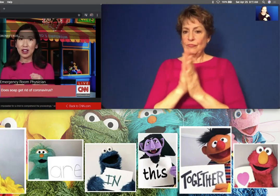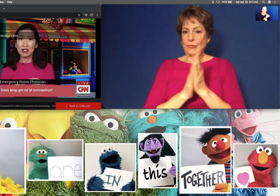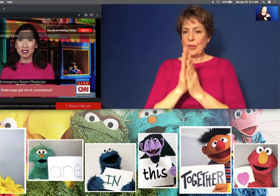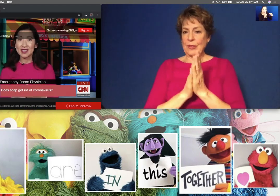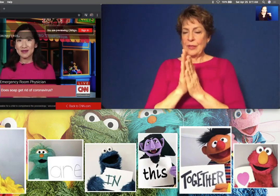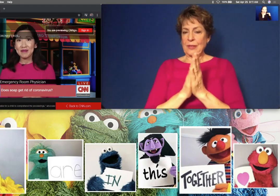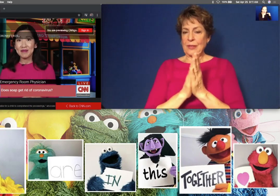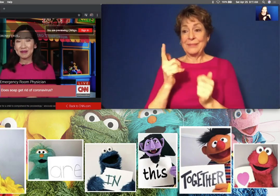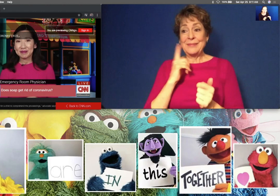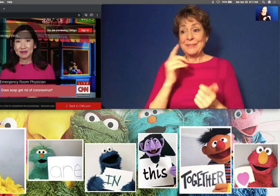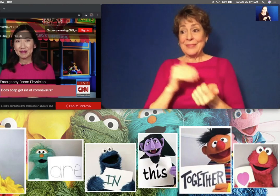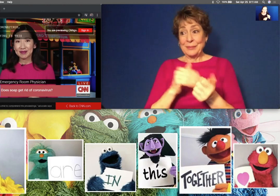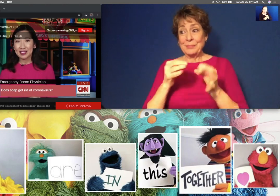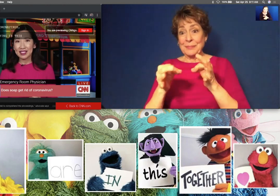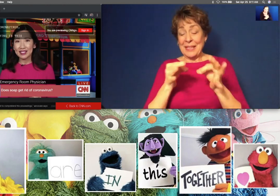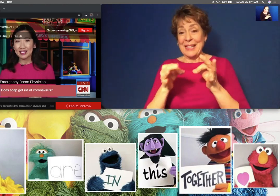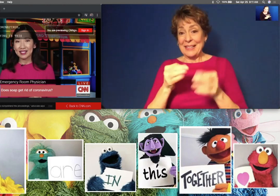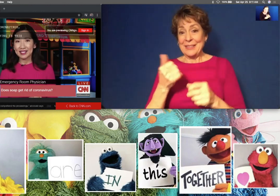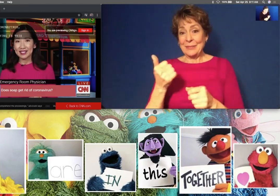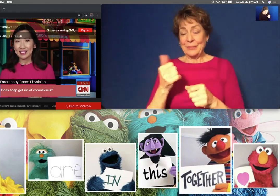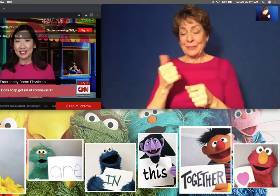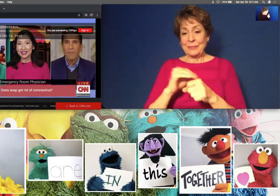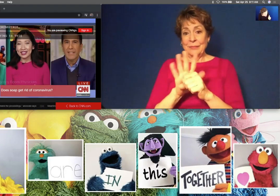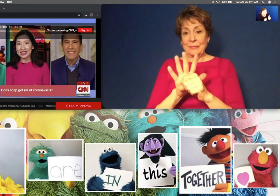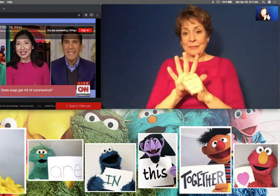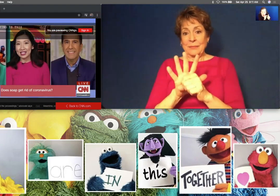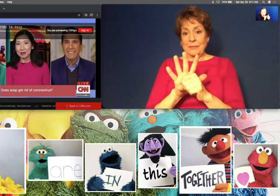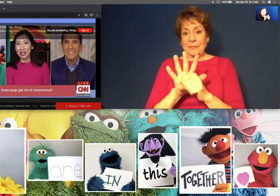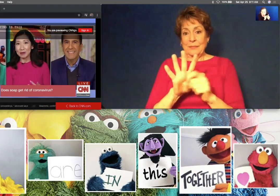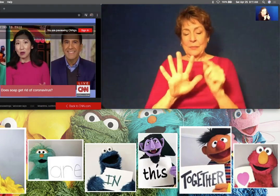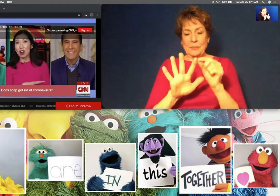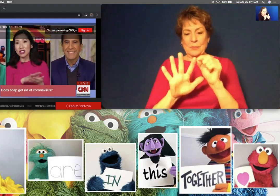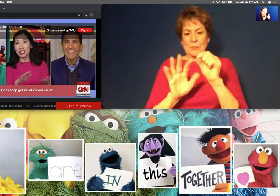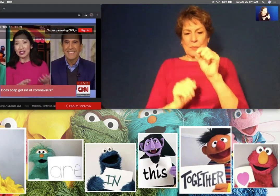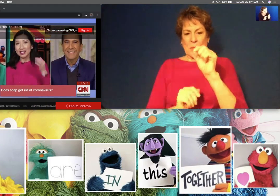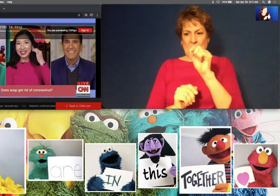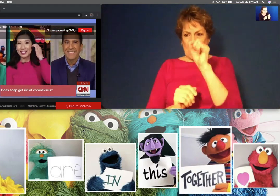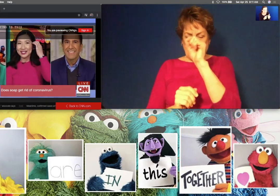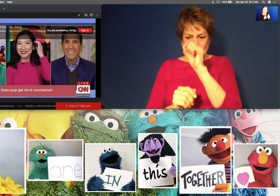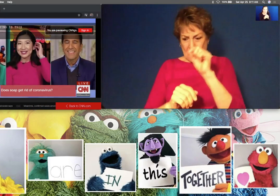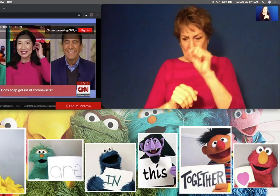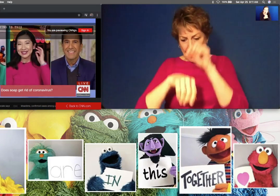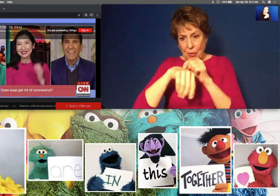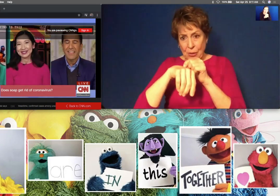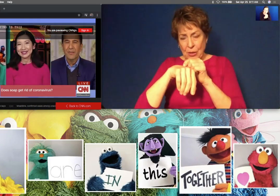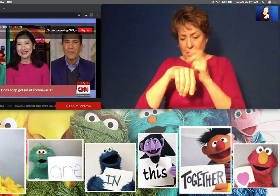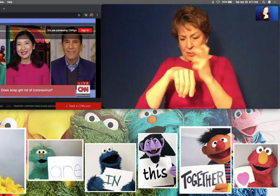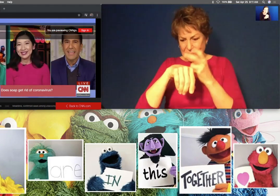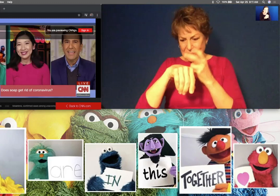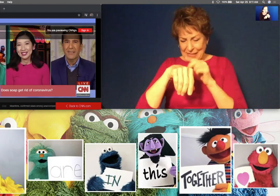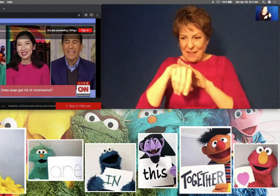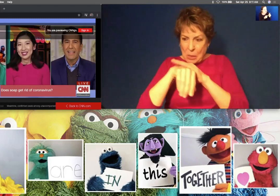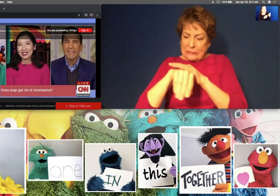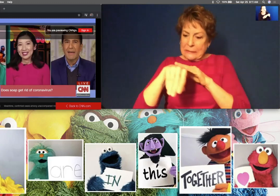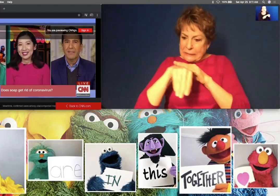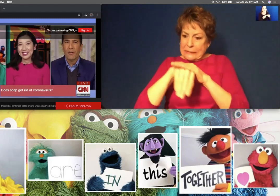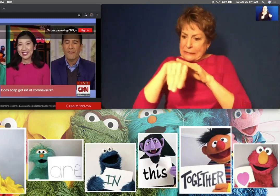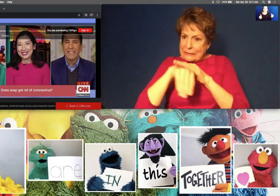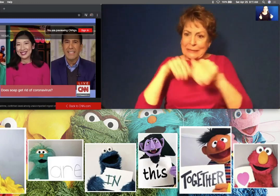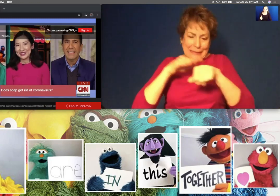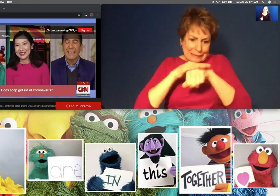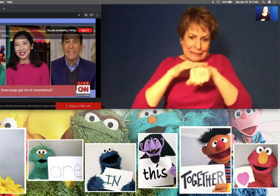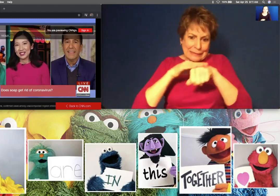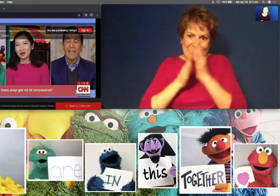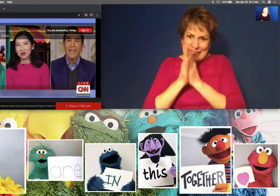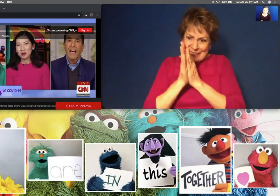Dr. Gupta was saying, is this very small virus. Mm-hmm. Makes perfect sense. And by washing